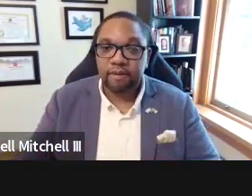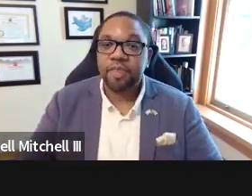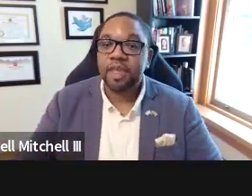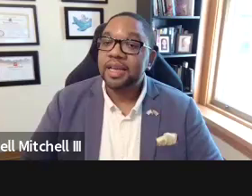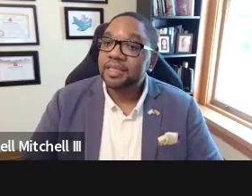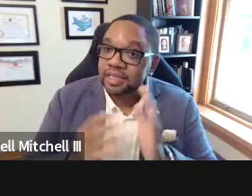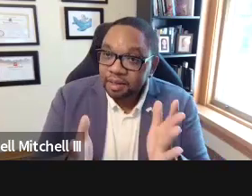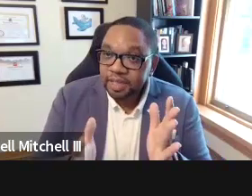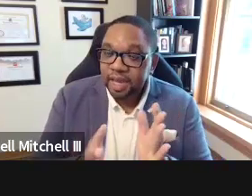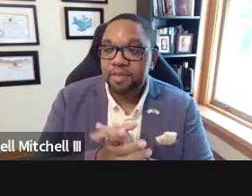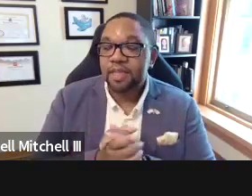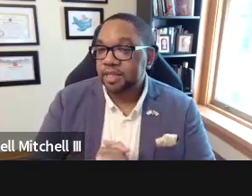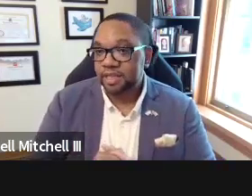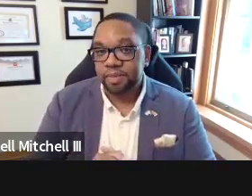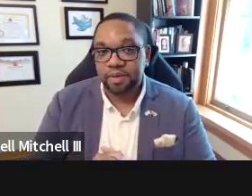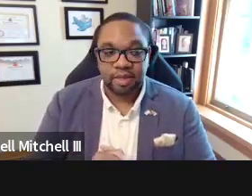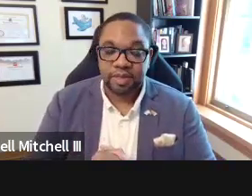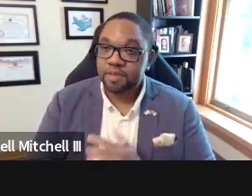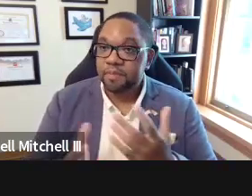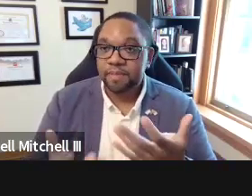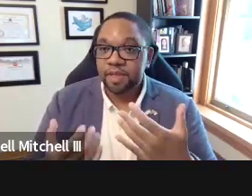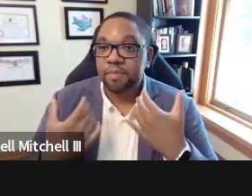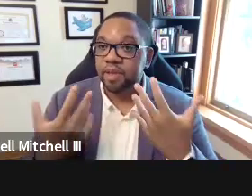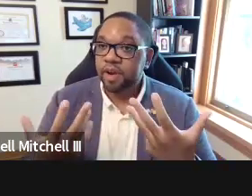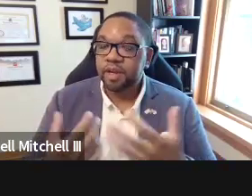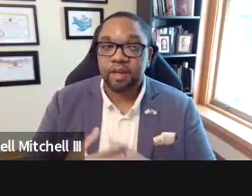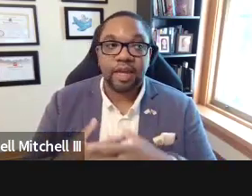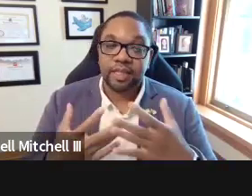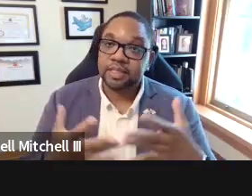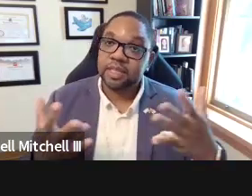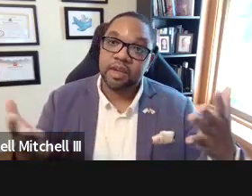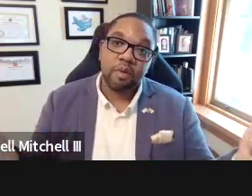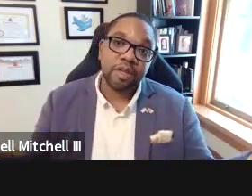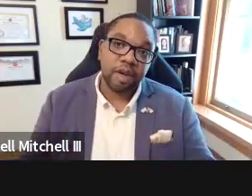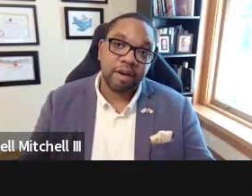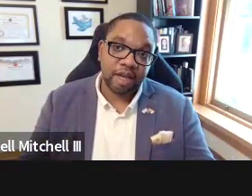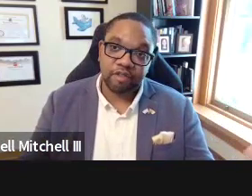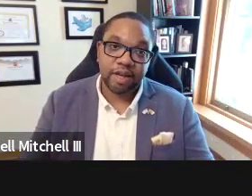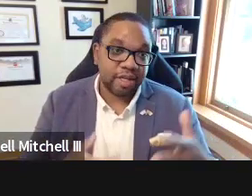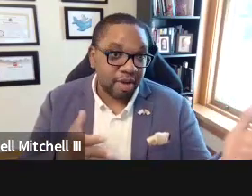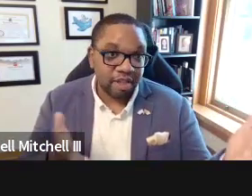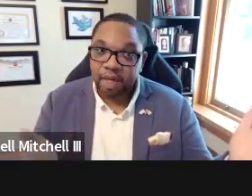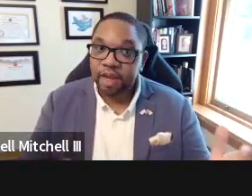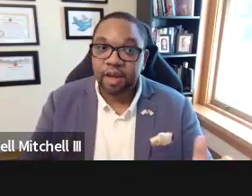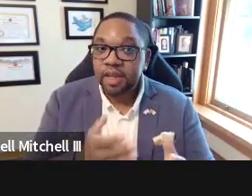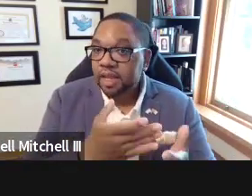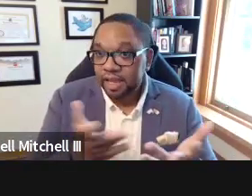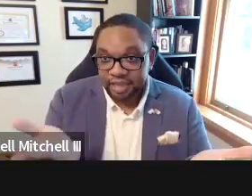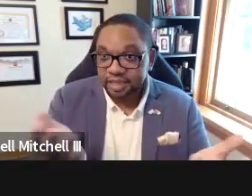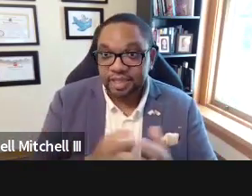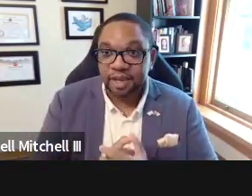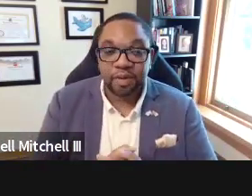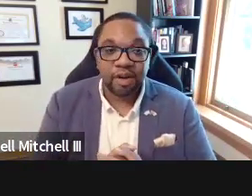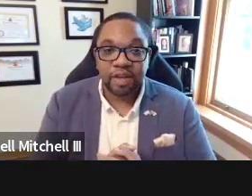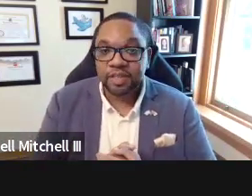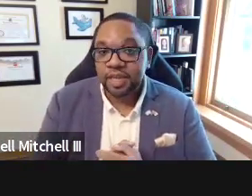to be there? Sometimes that is simple. Sometimes it might be something very clear, like this is a one-year contract, and it might spell that out. Like